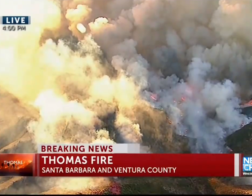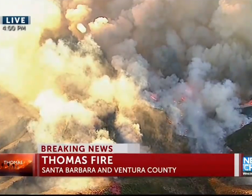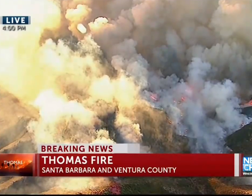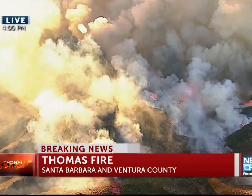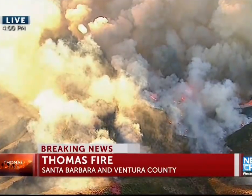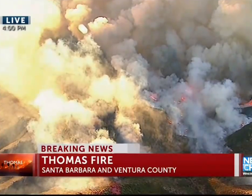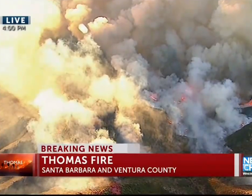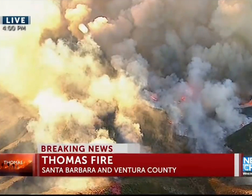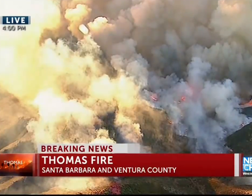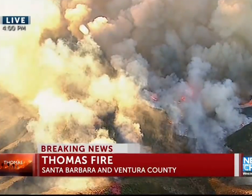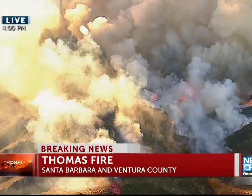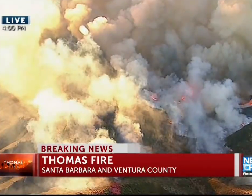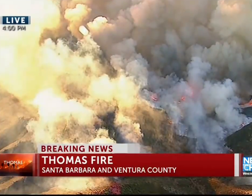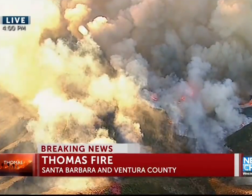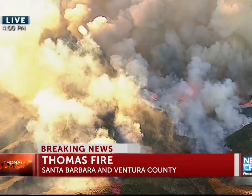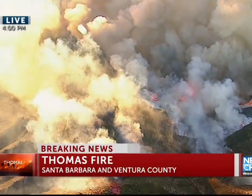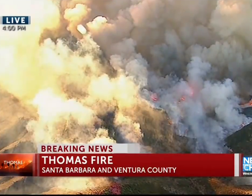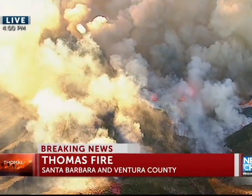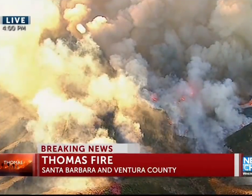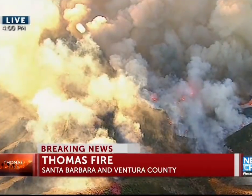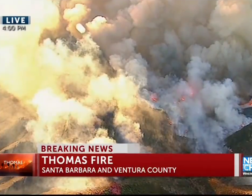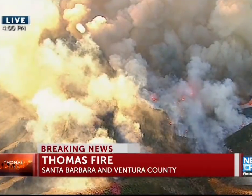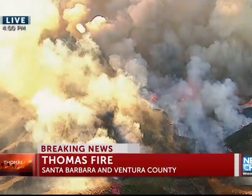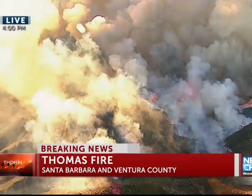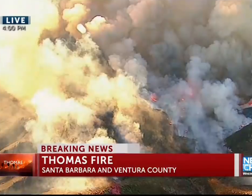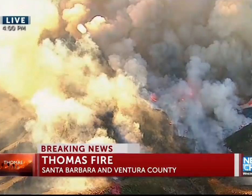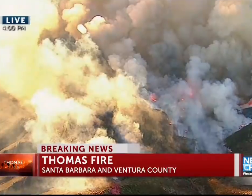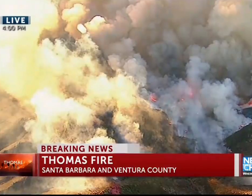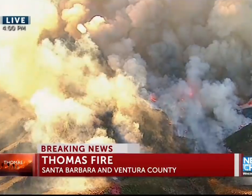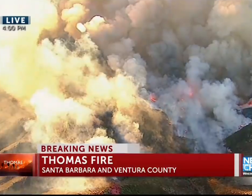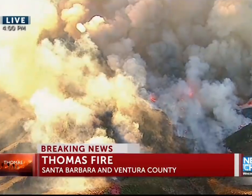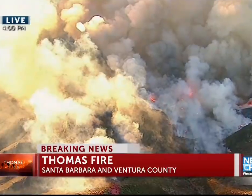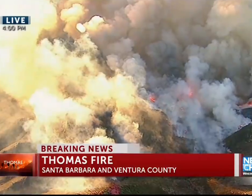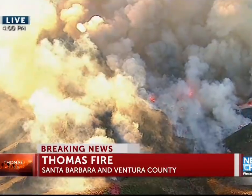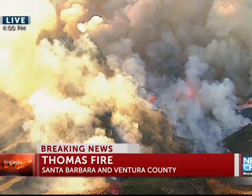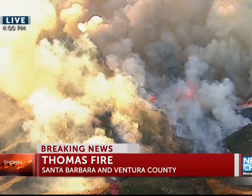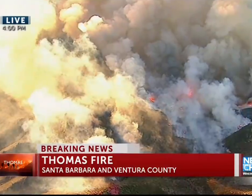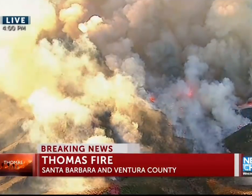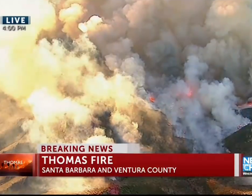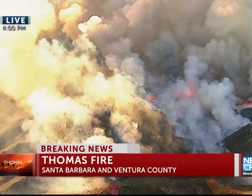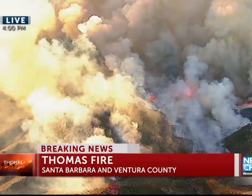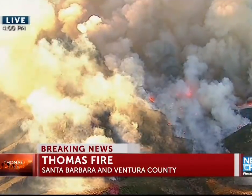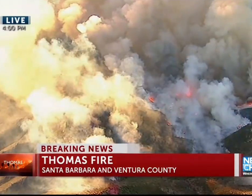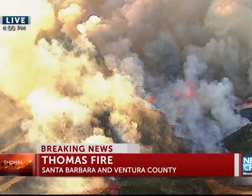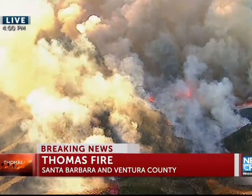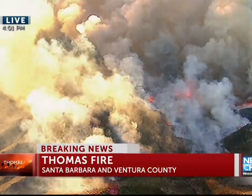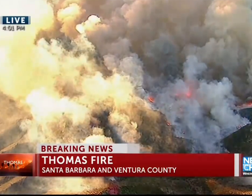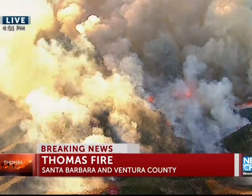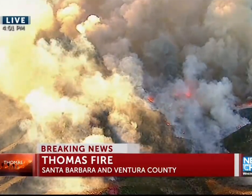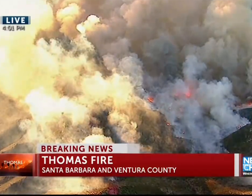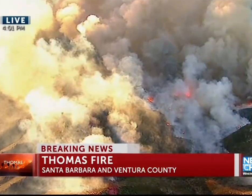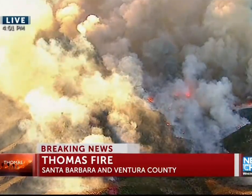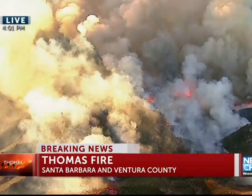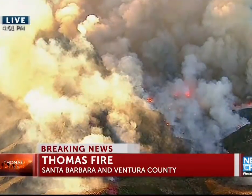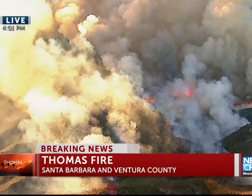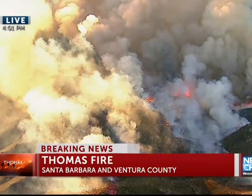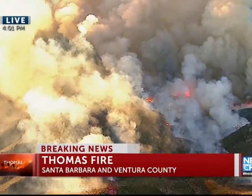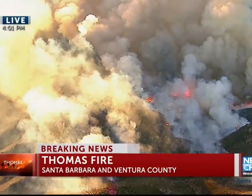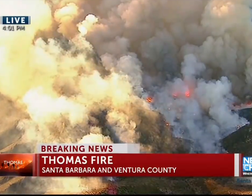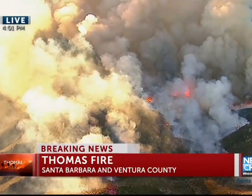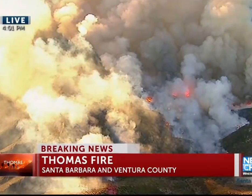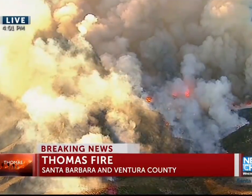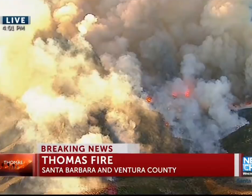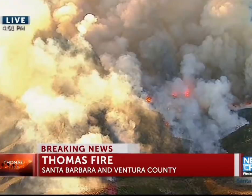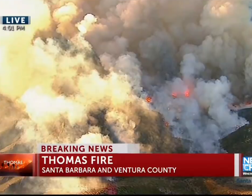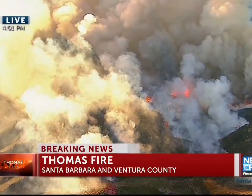so far flames have not reached it. There was a big concern that it was marching toward that sanctuary and others for the condors. Right